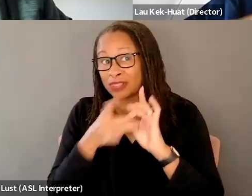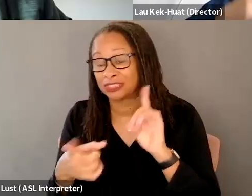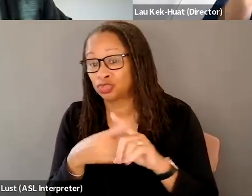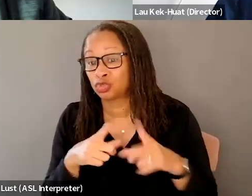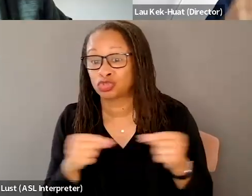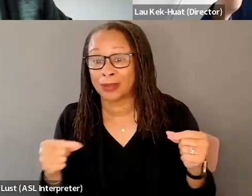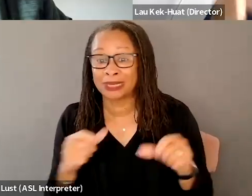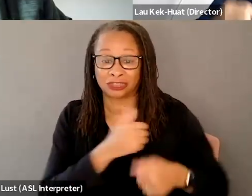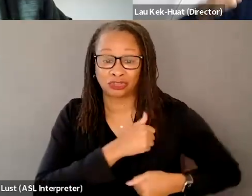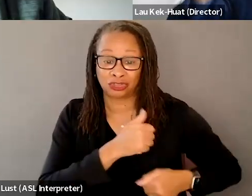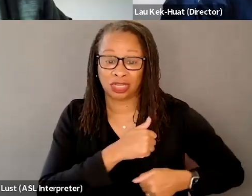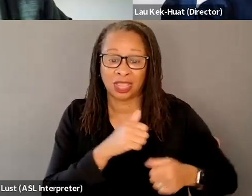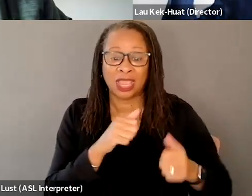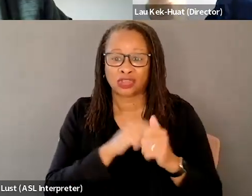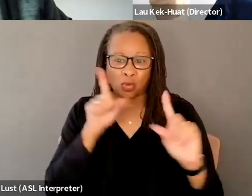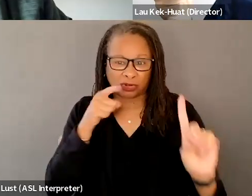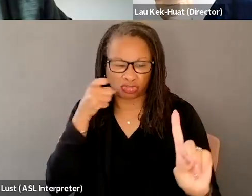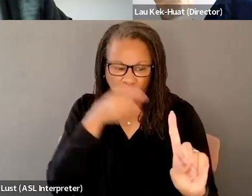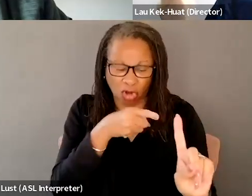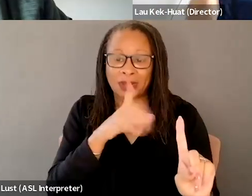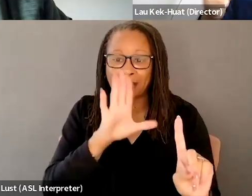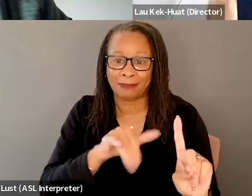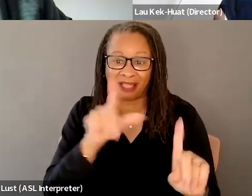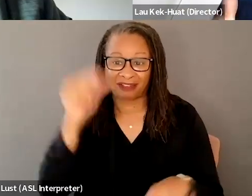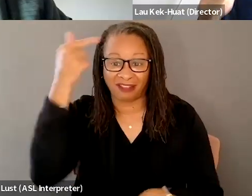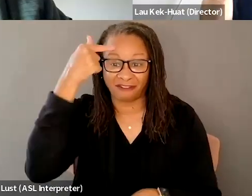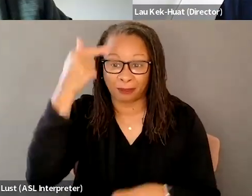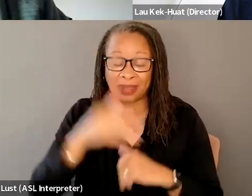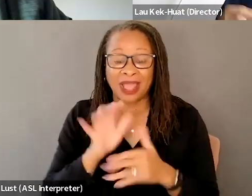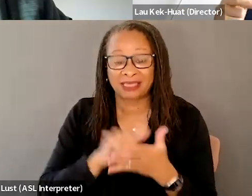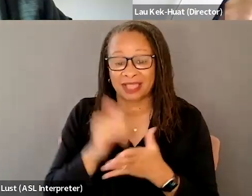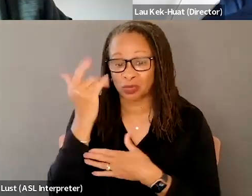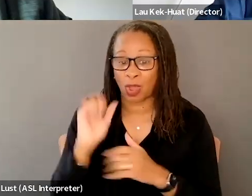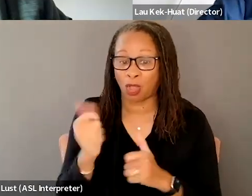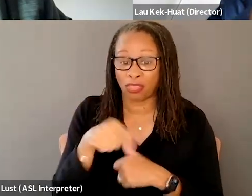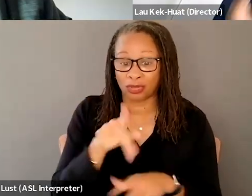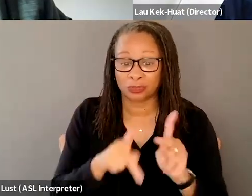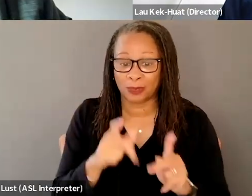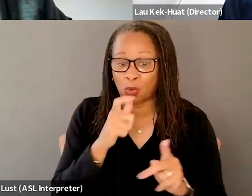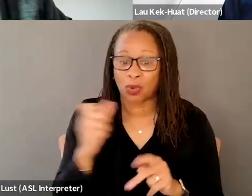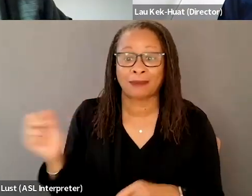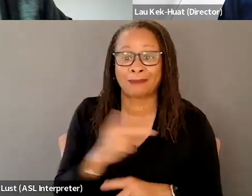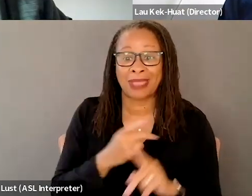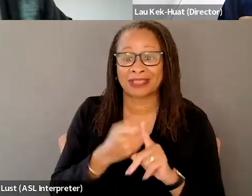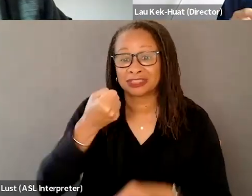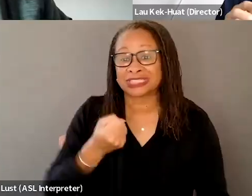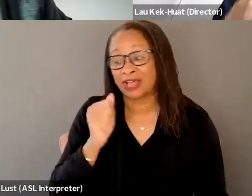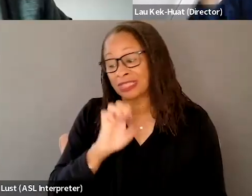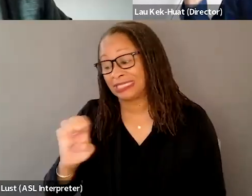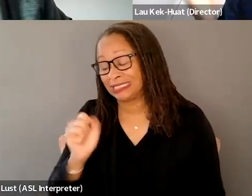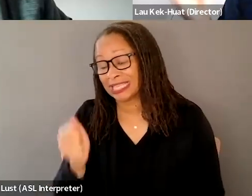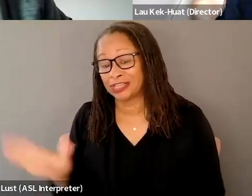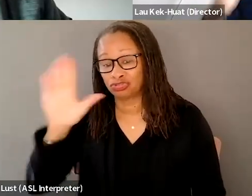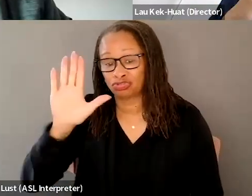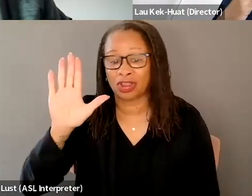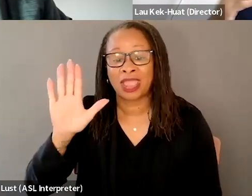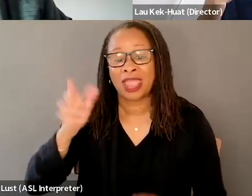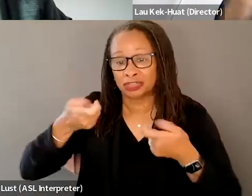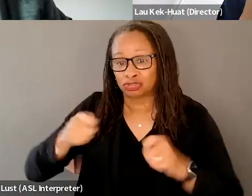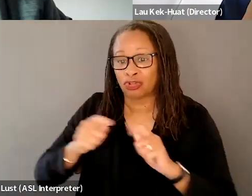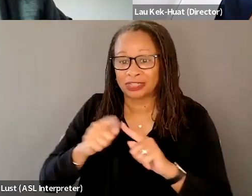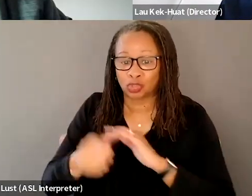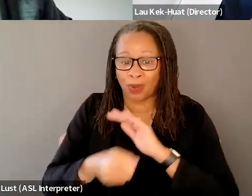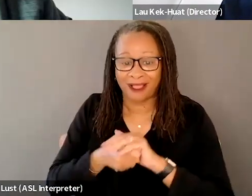army, you will be targeted by the governments. And this is why all those people, they came back from Southeast Asia, they try to hide